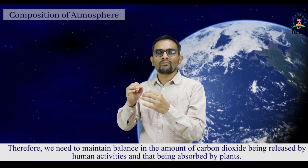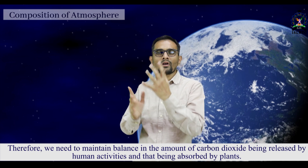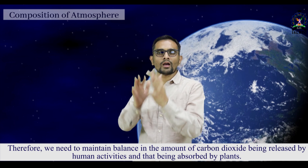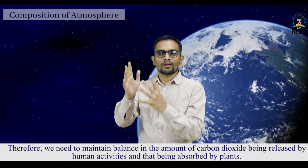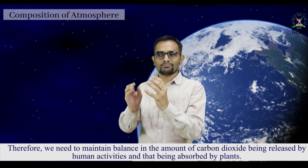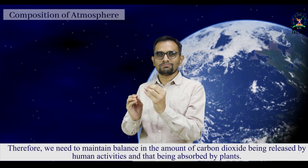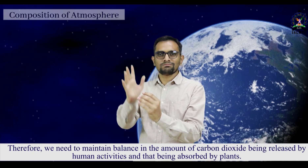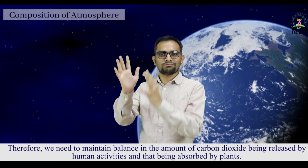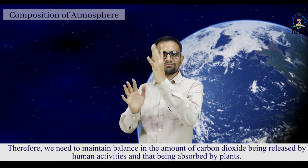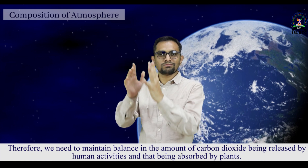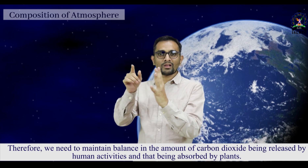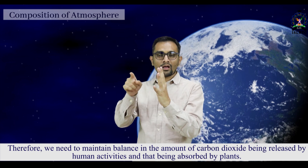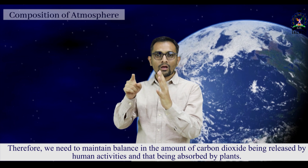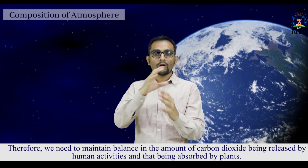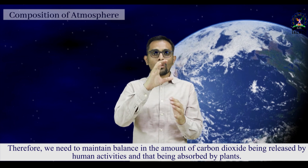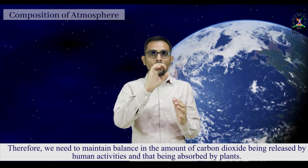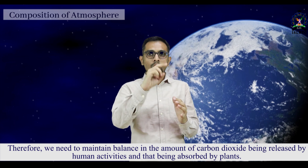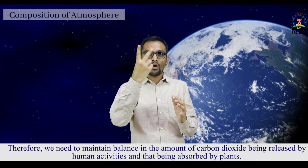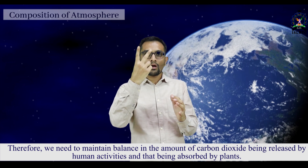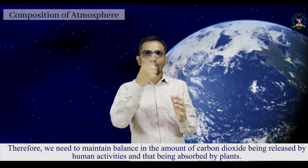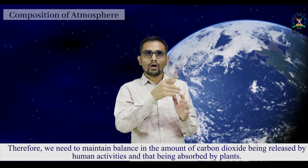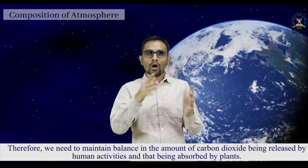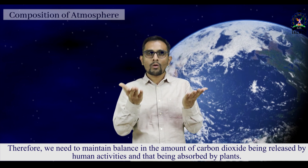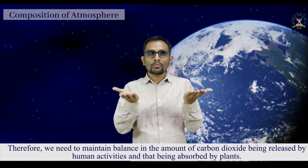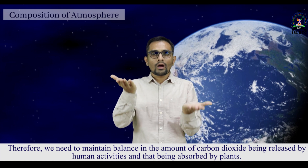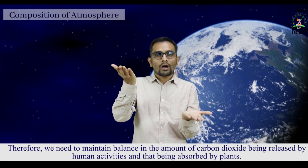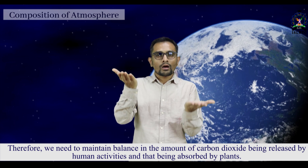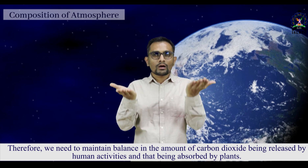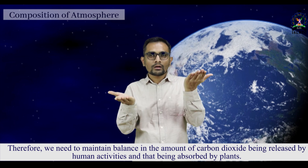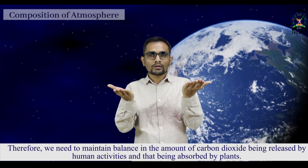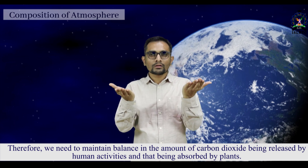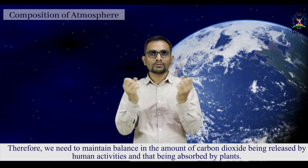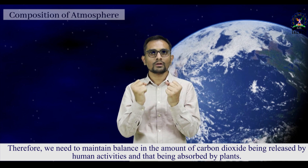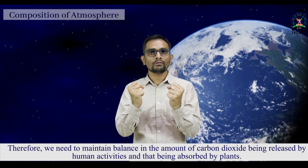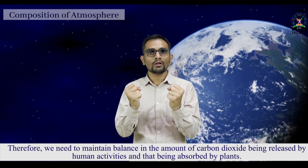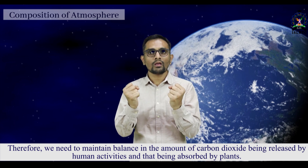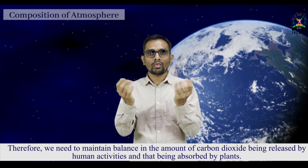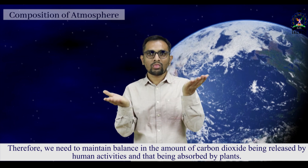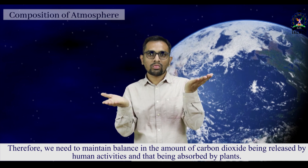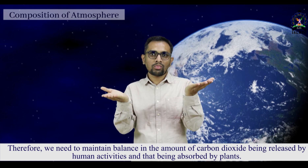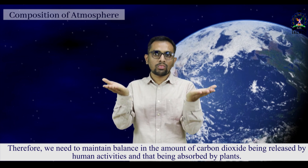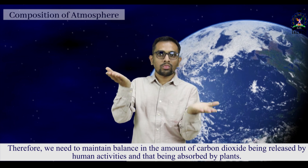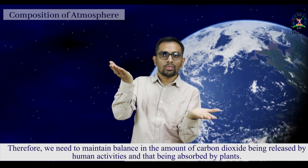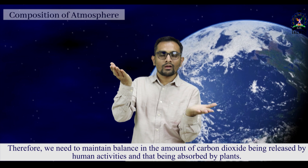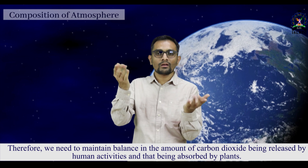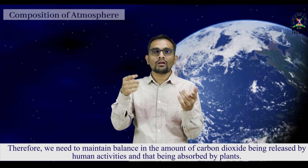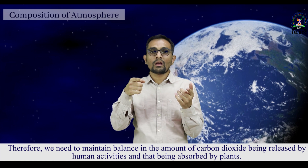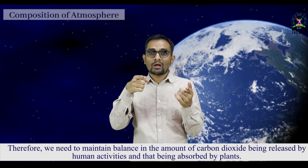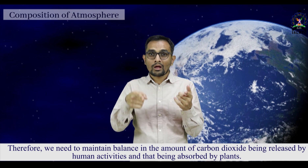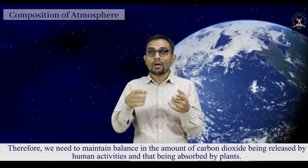Therefore, we need to maintain balance in the amount of carbon dioxide being released by the human activities